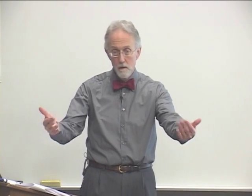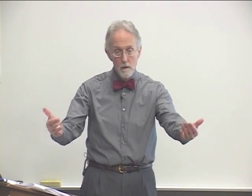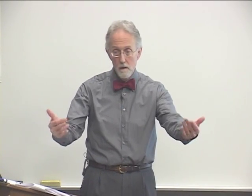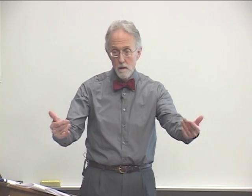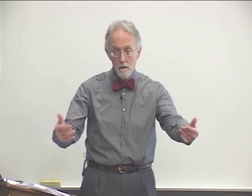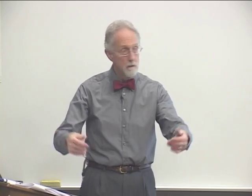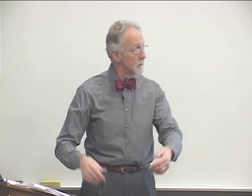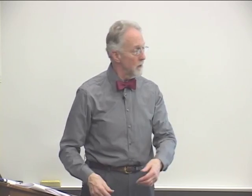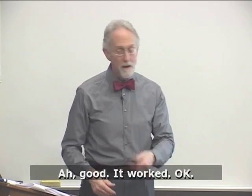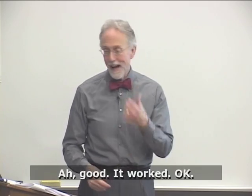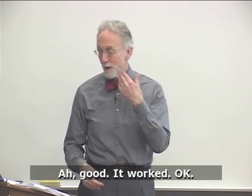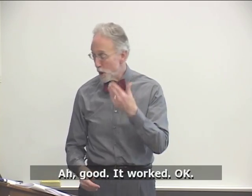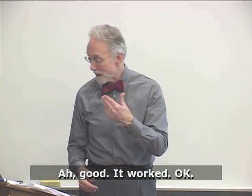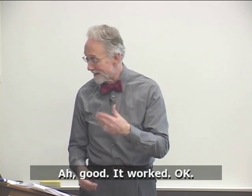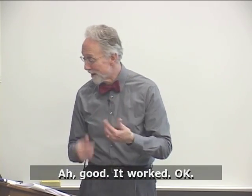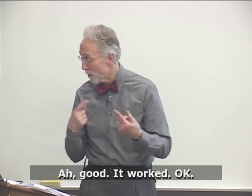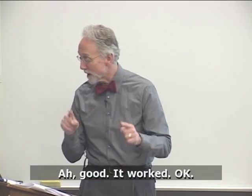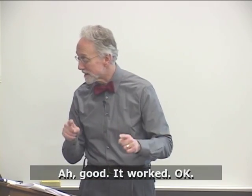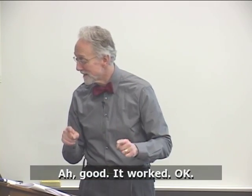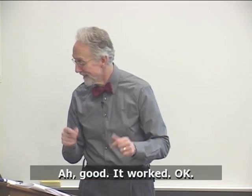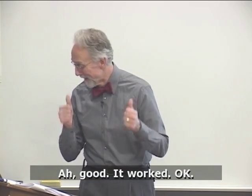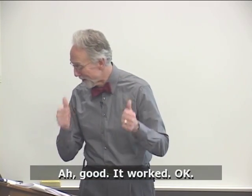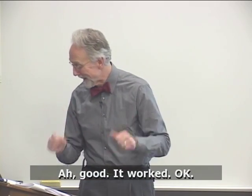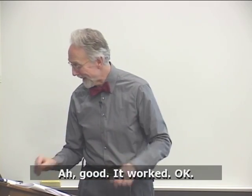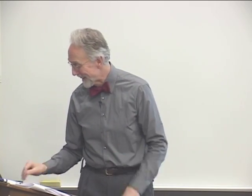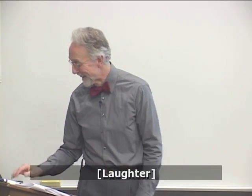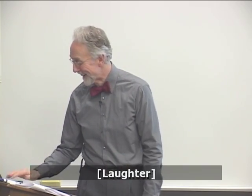Nothing. There's nothing there. Aha, good, it worked. Okay.